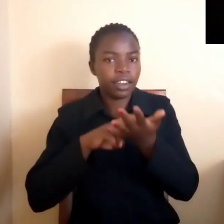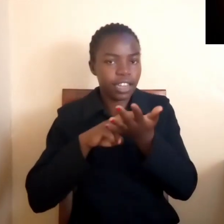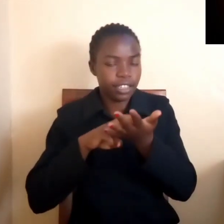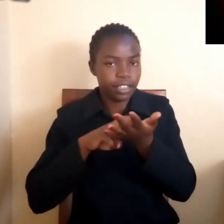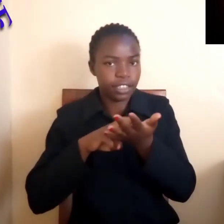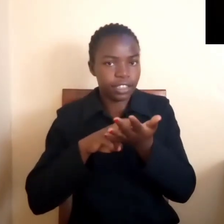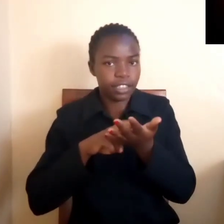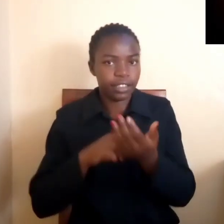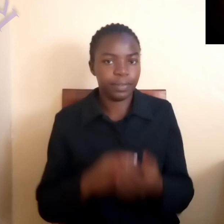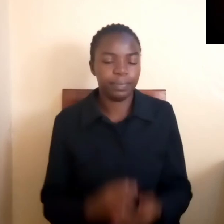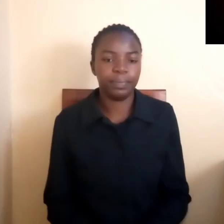raise.